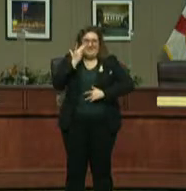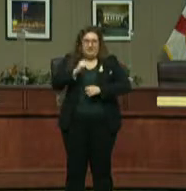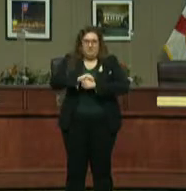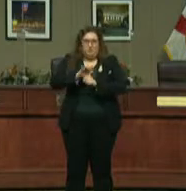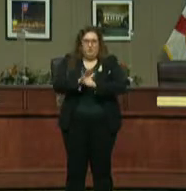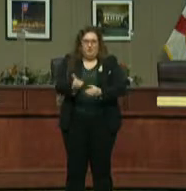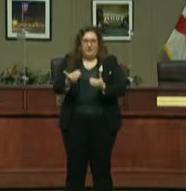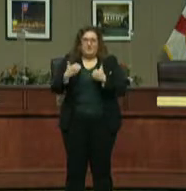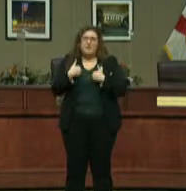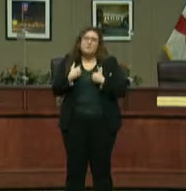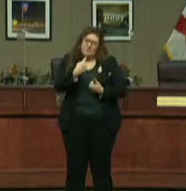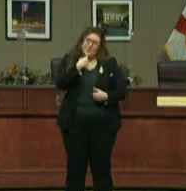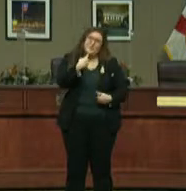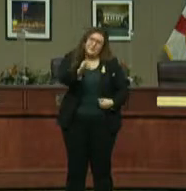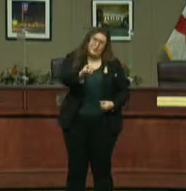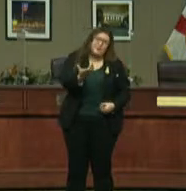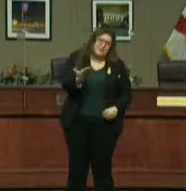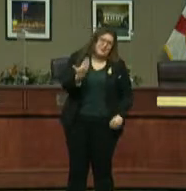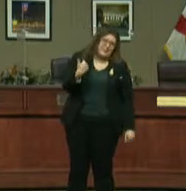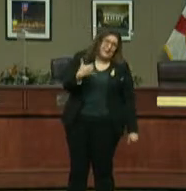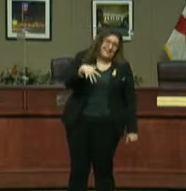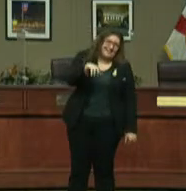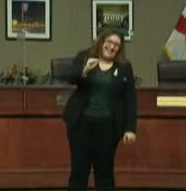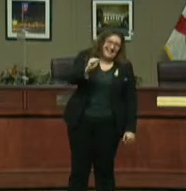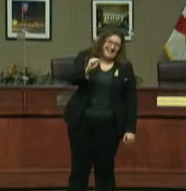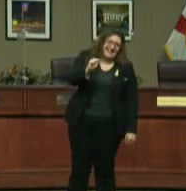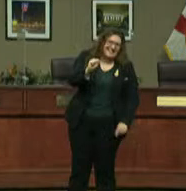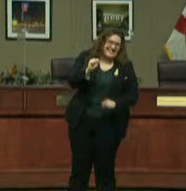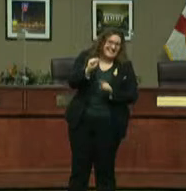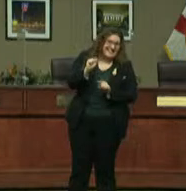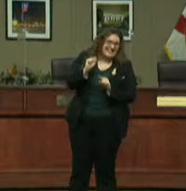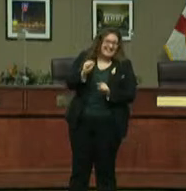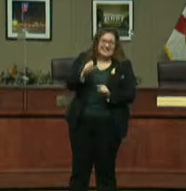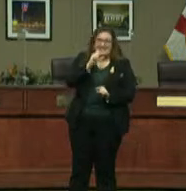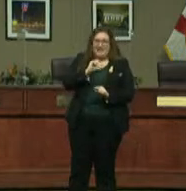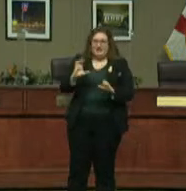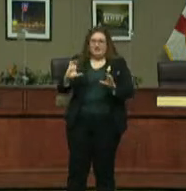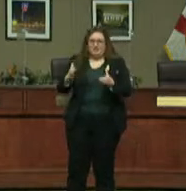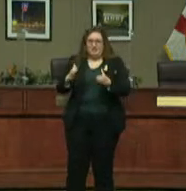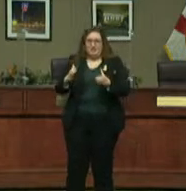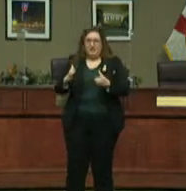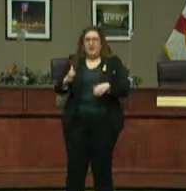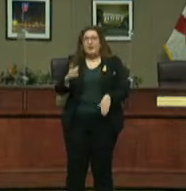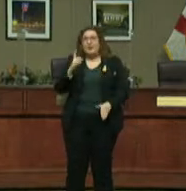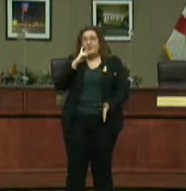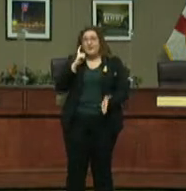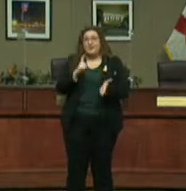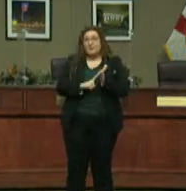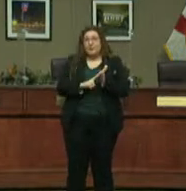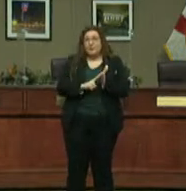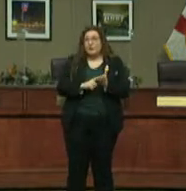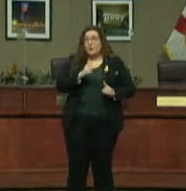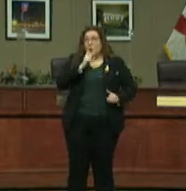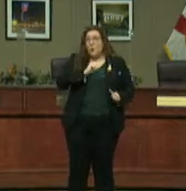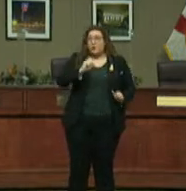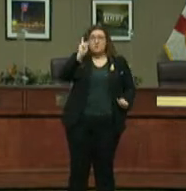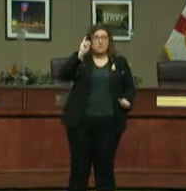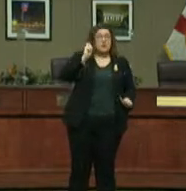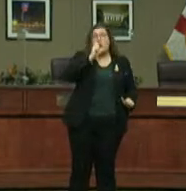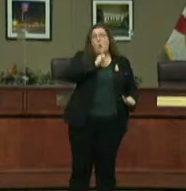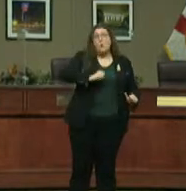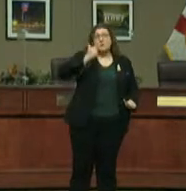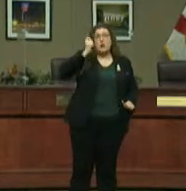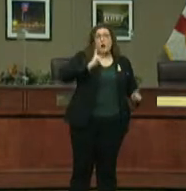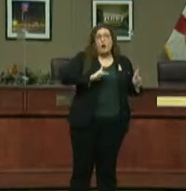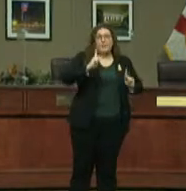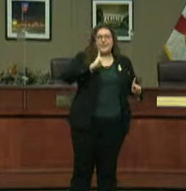secret. We have mentioned that before. But it's also interesting to see how it declines with age. And this may have